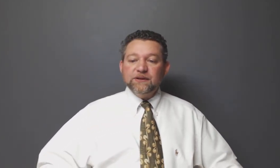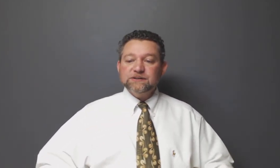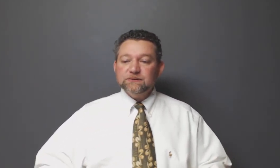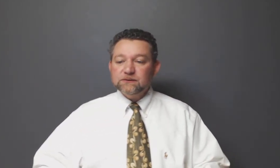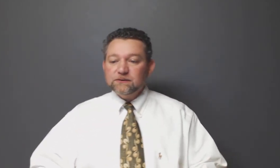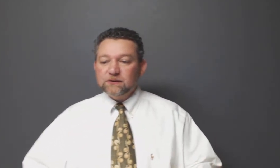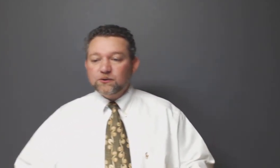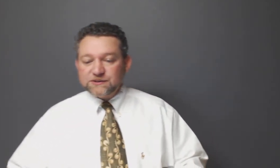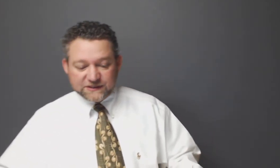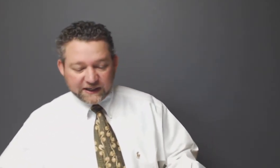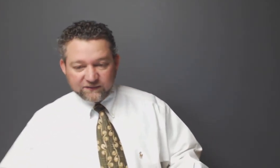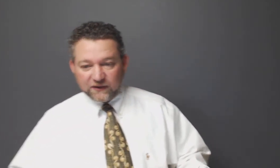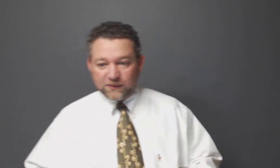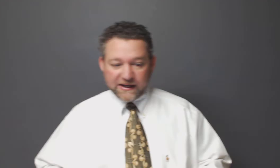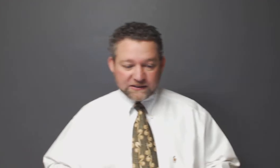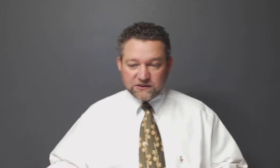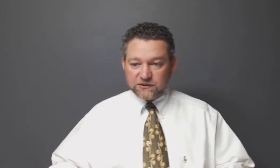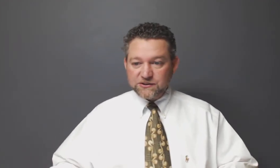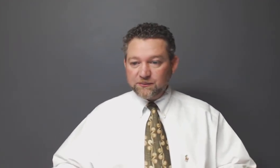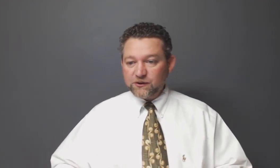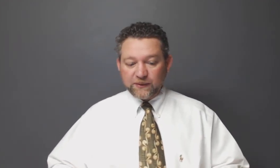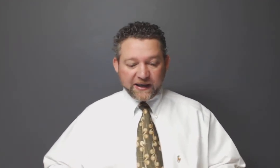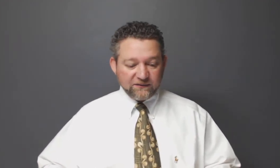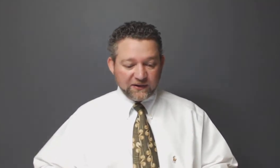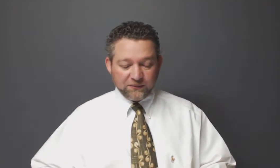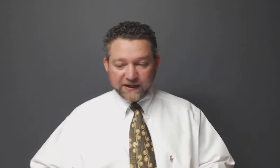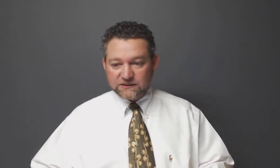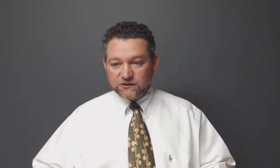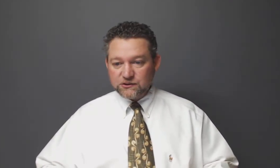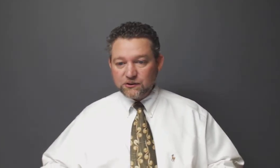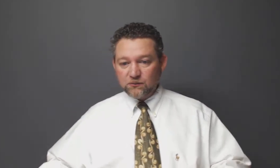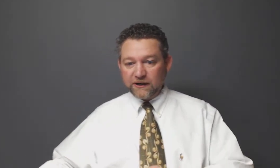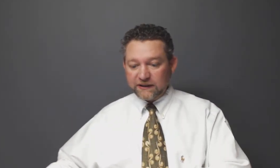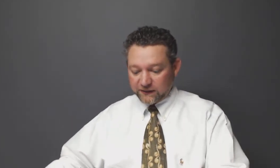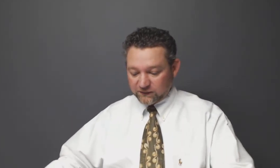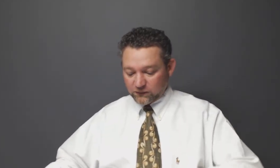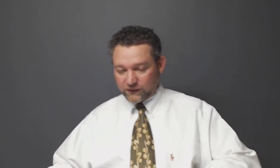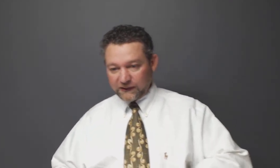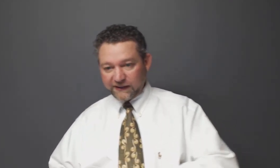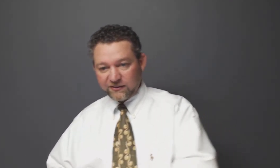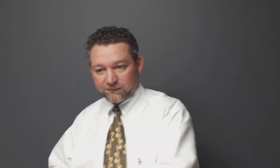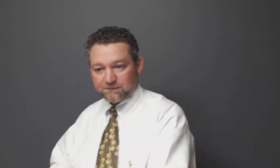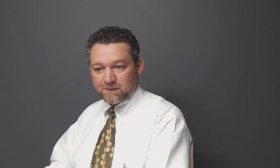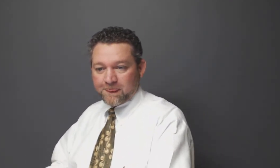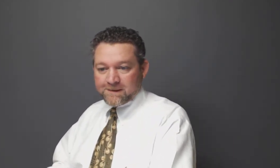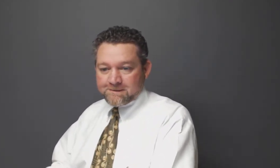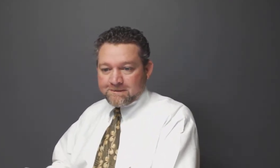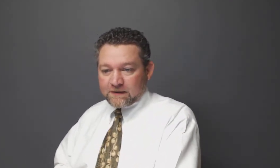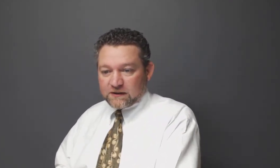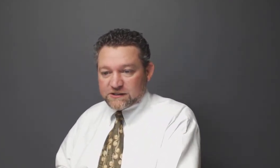This, of course, is an Advent passage. Here's some other Advent passages you can write down if you want to link them.